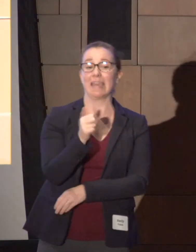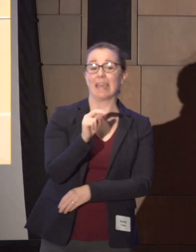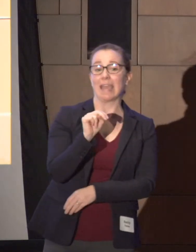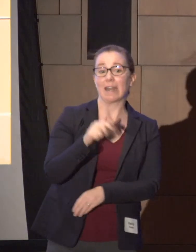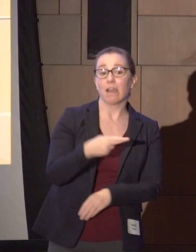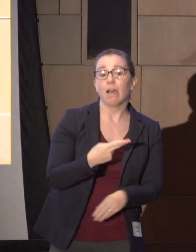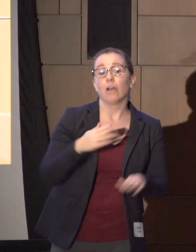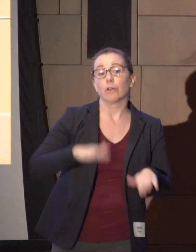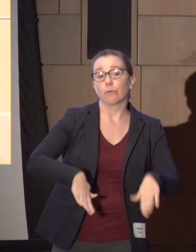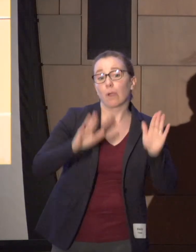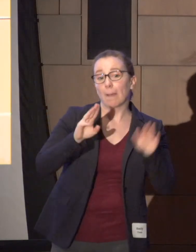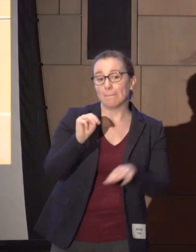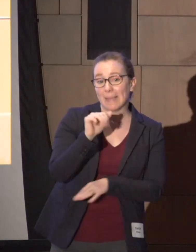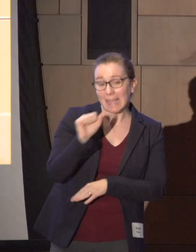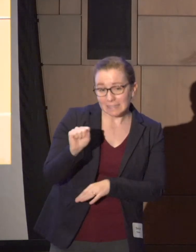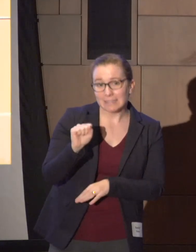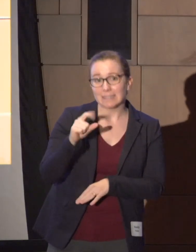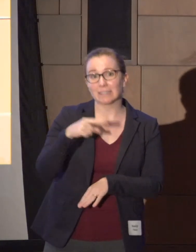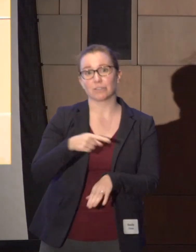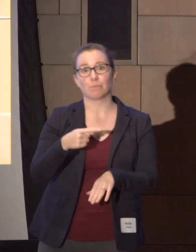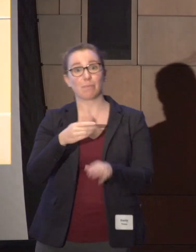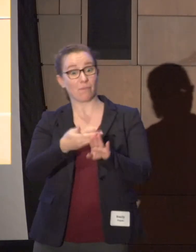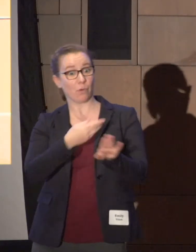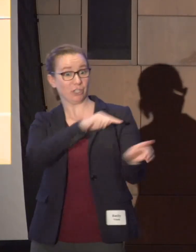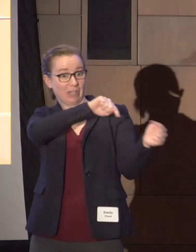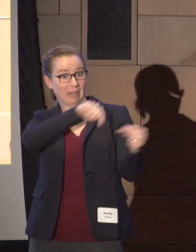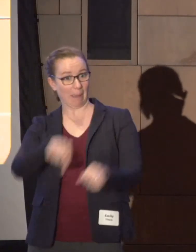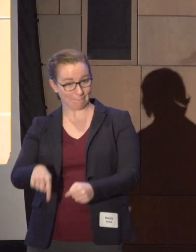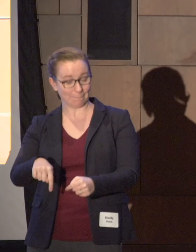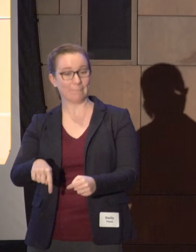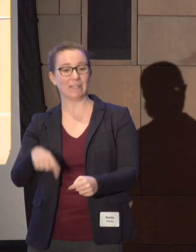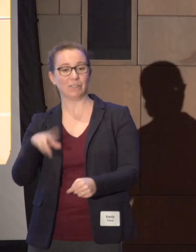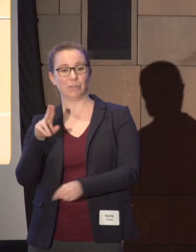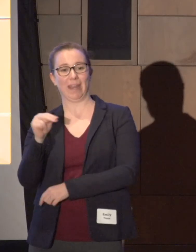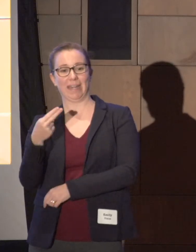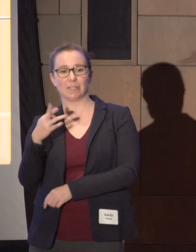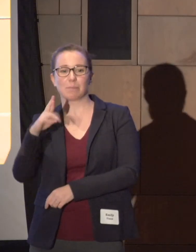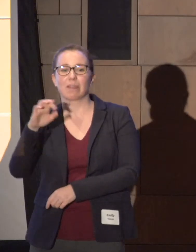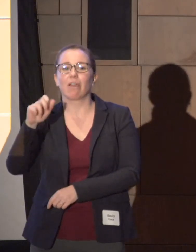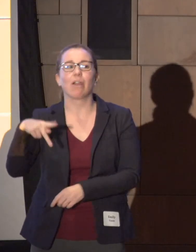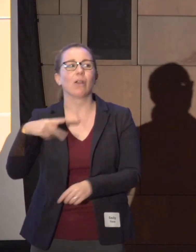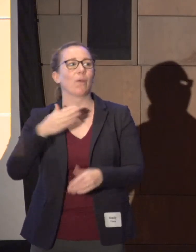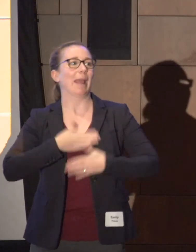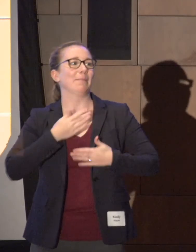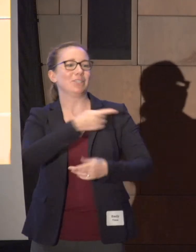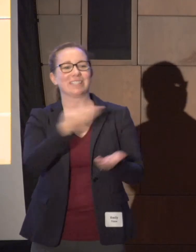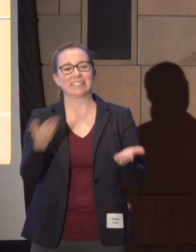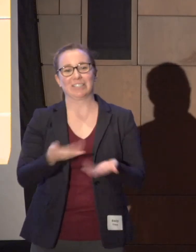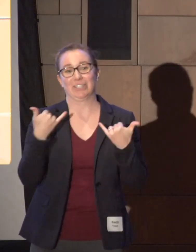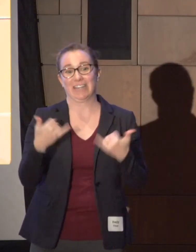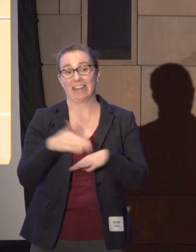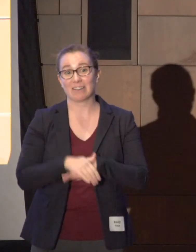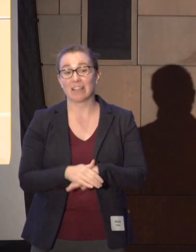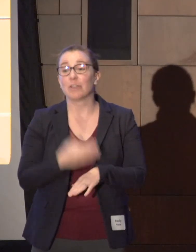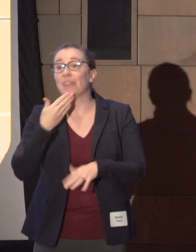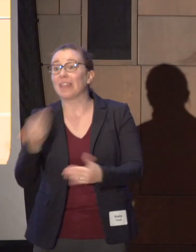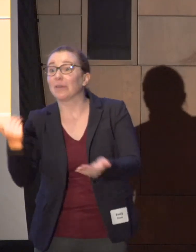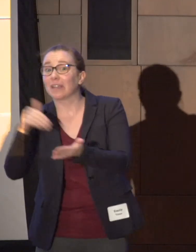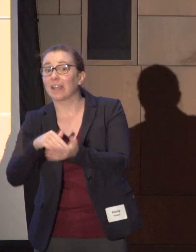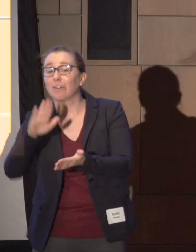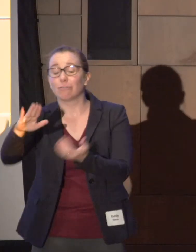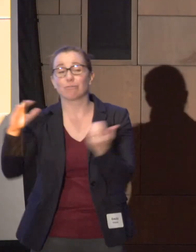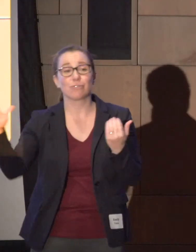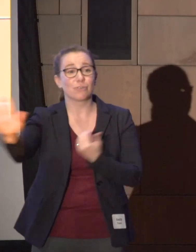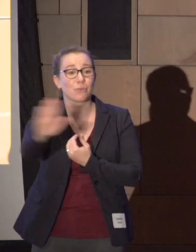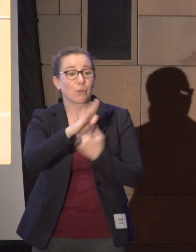before coming to NHPR, and we are so glad she did. And we are so glad that she's here tonight. So thank you one more time for your support